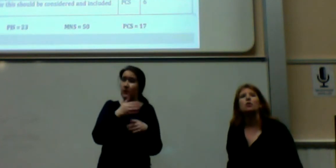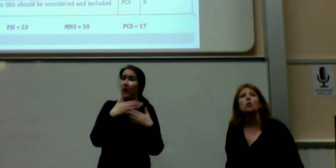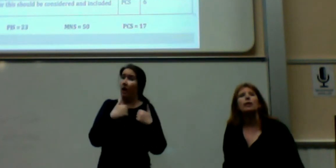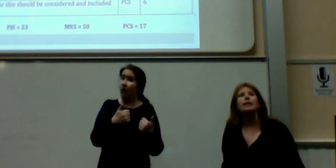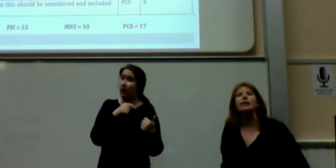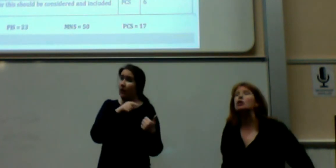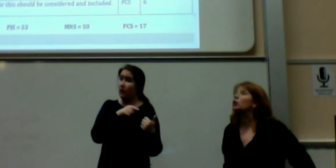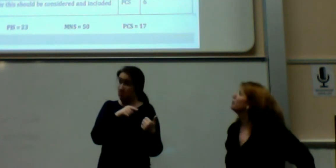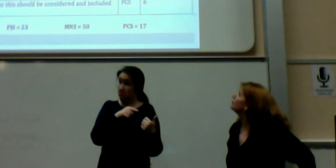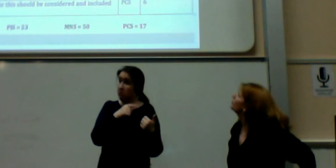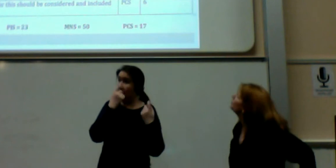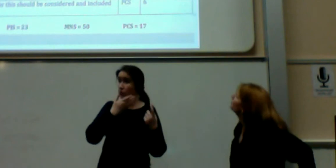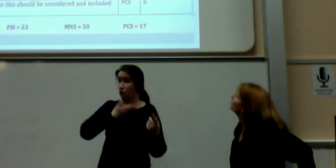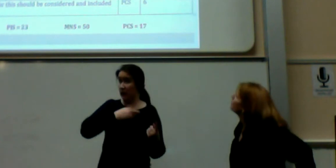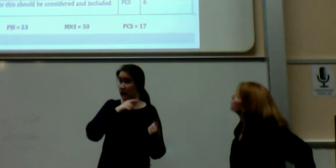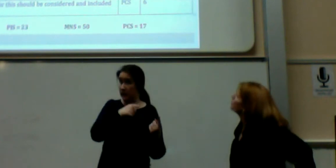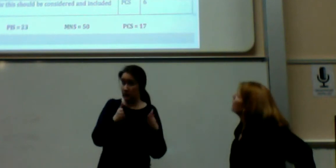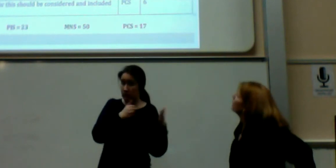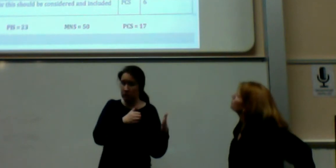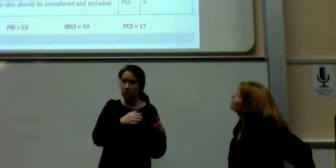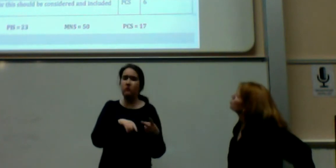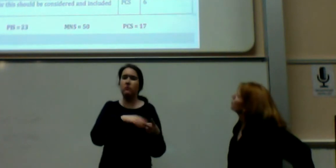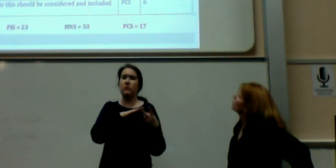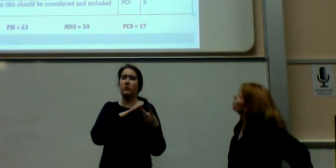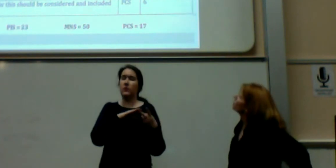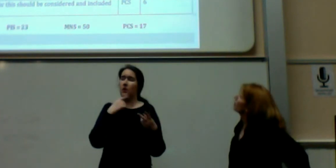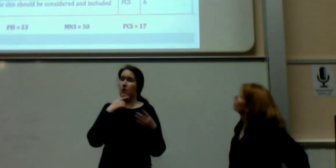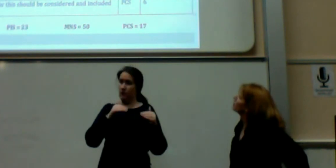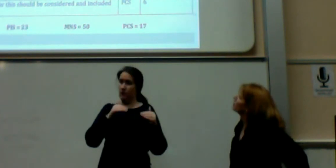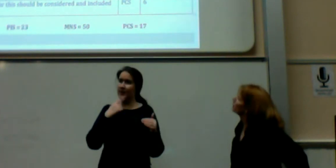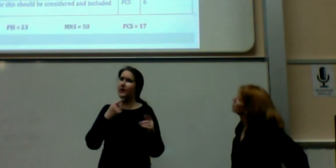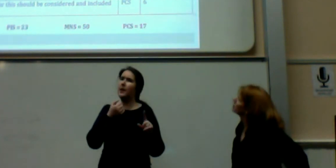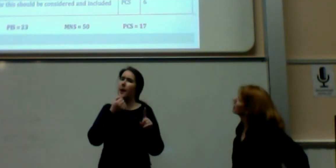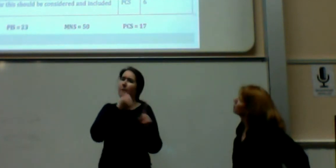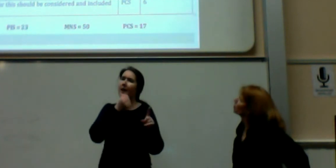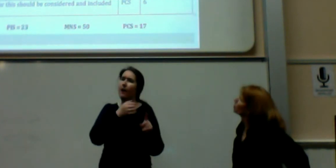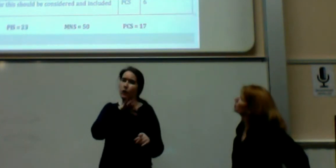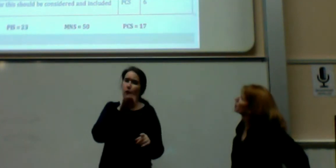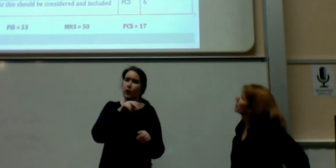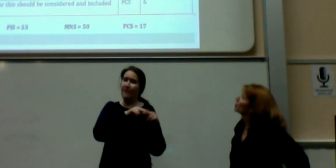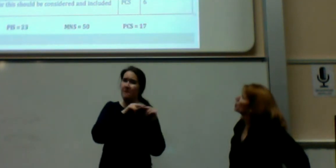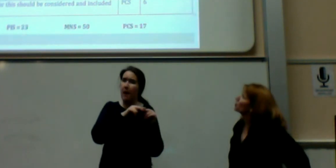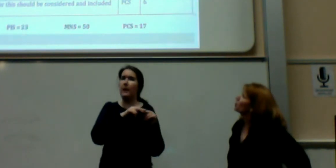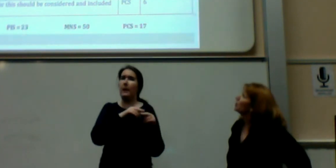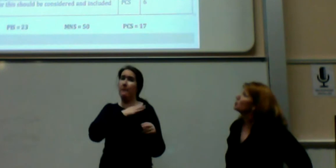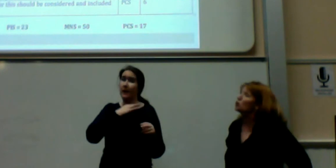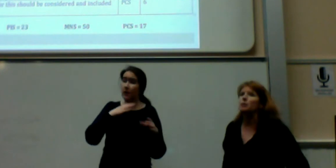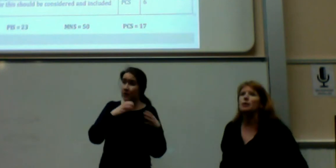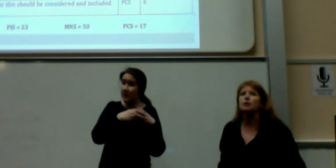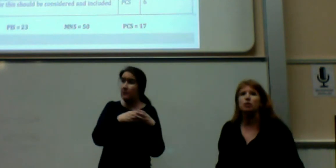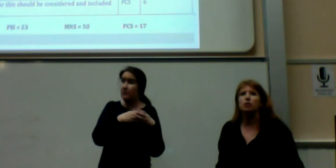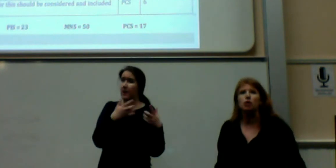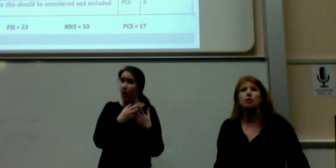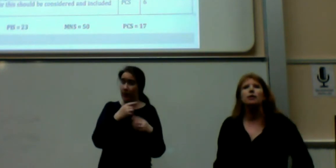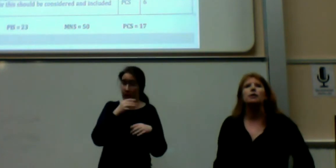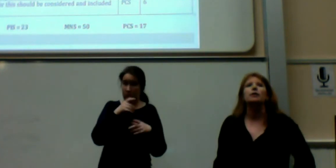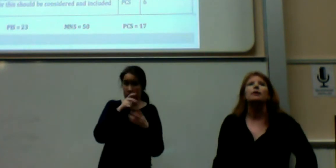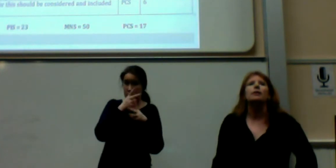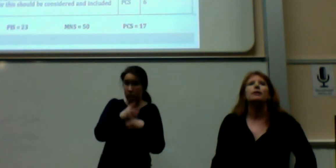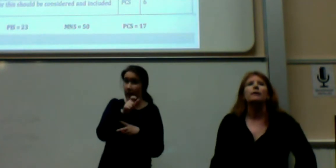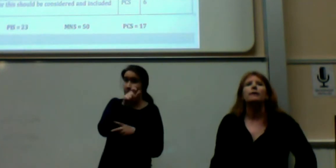and a rights orientation. The impact of this choice on the family and the medical team and their ability to care for their patient should be